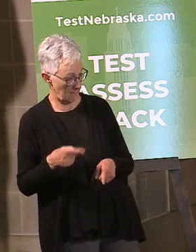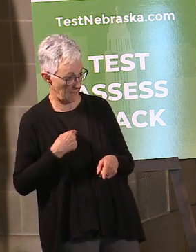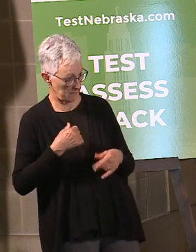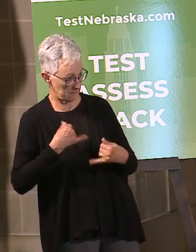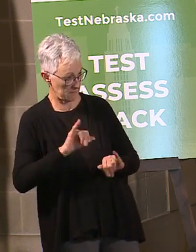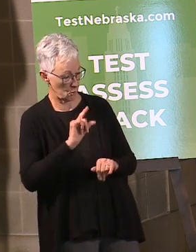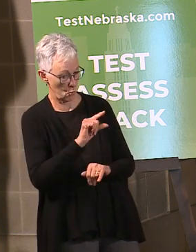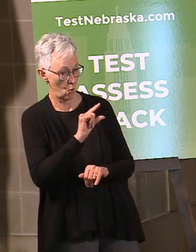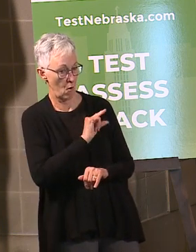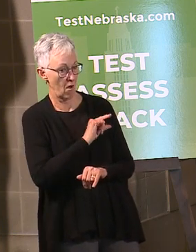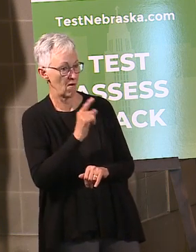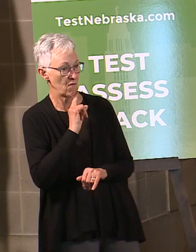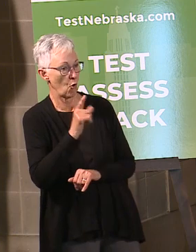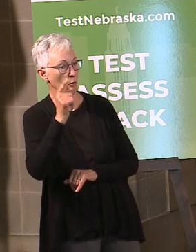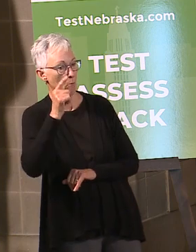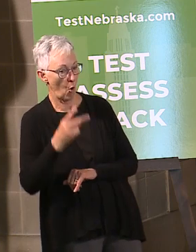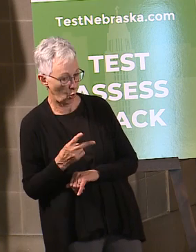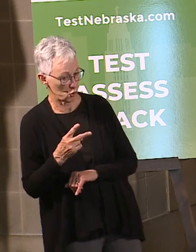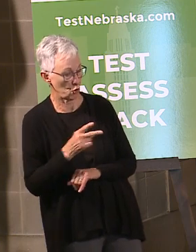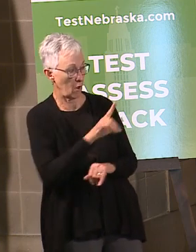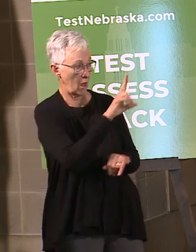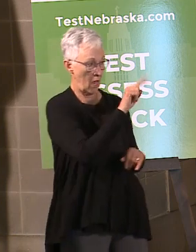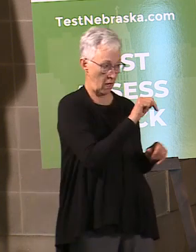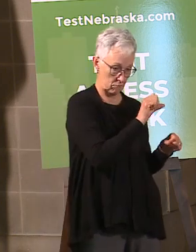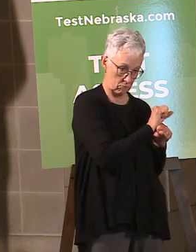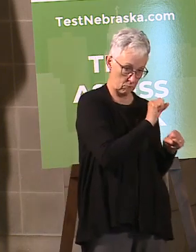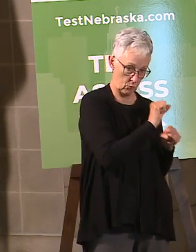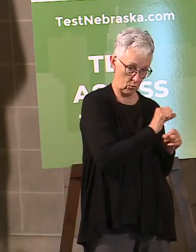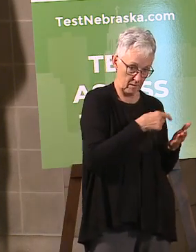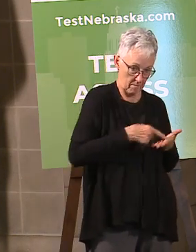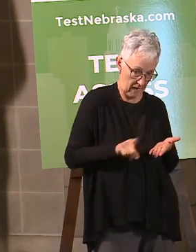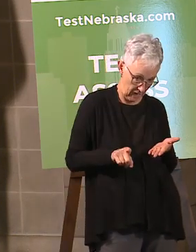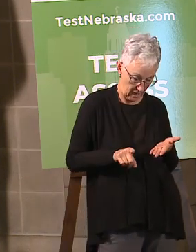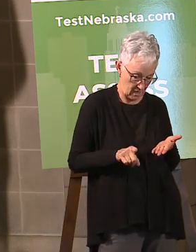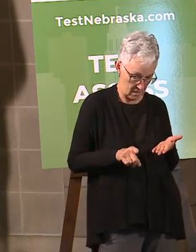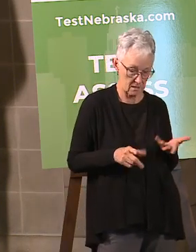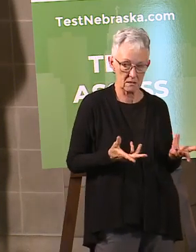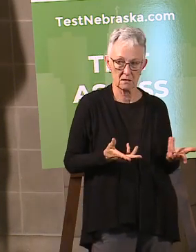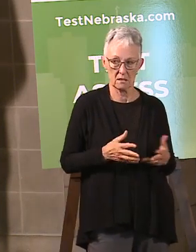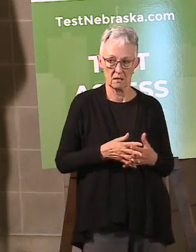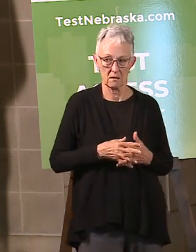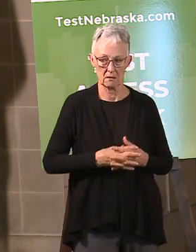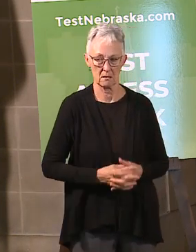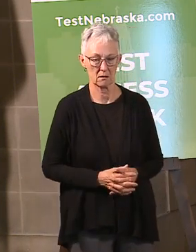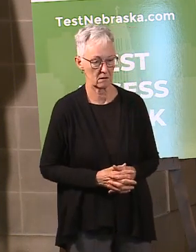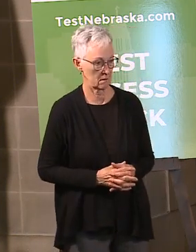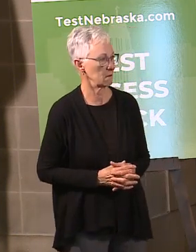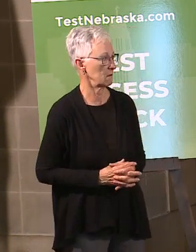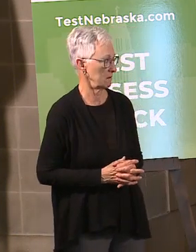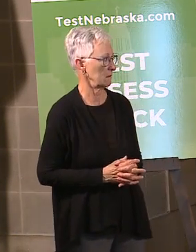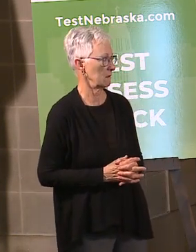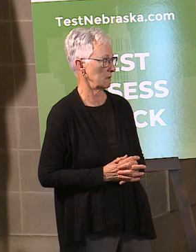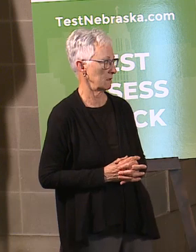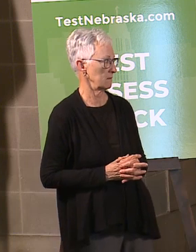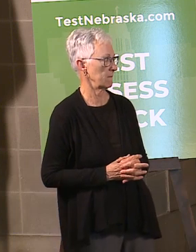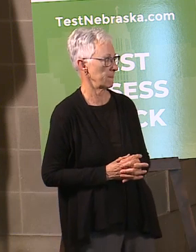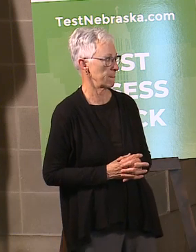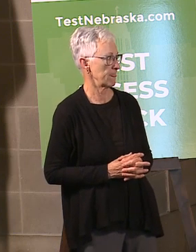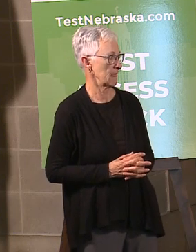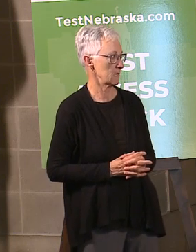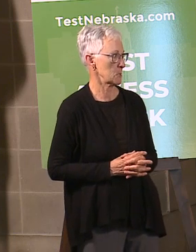And their question is, they've gone back to work, but it's a reduced amount of income because of the patient, or the clients, normal clients are staying